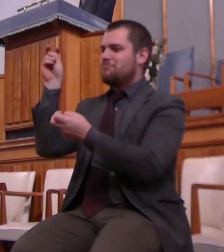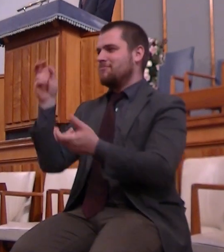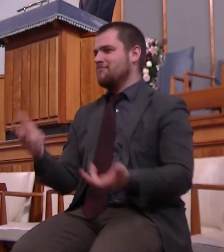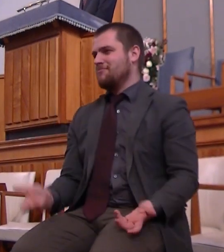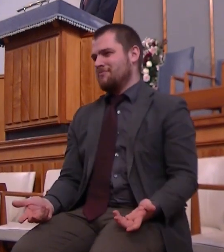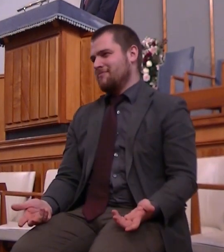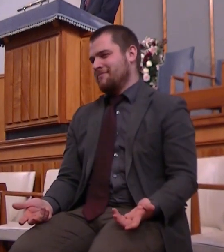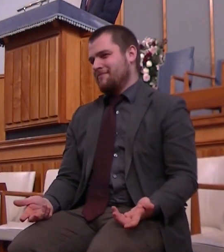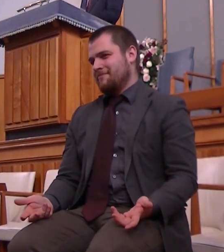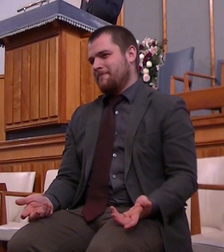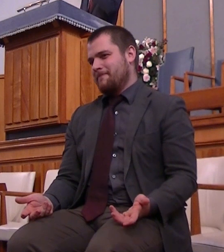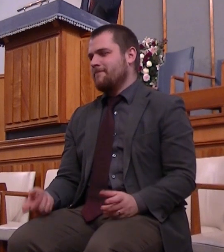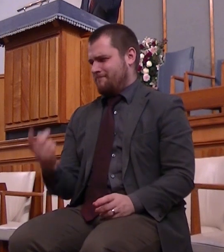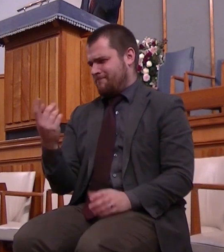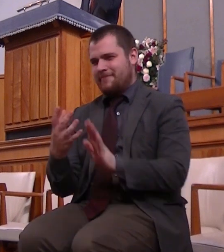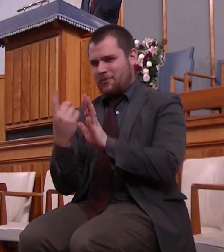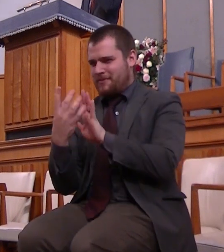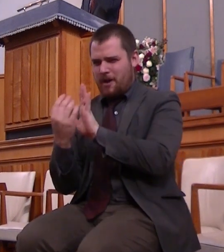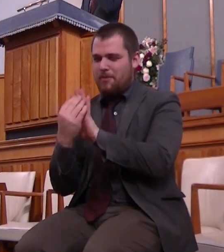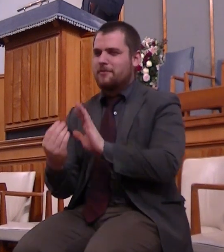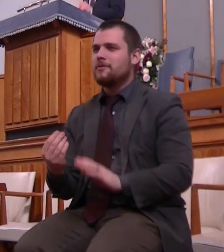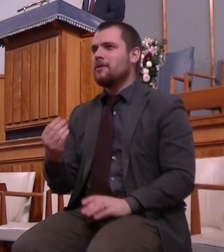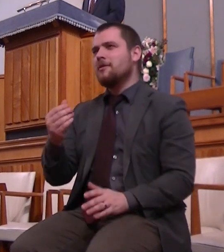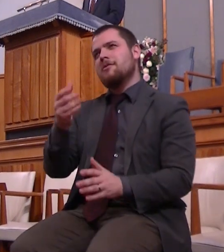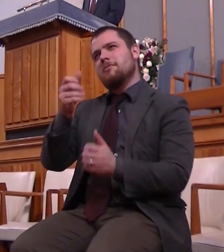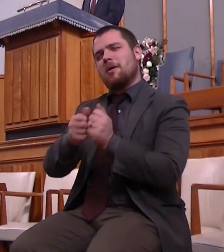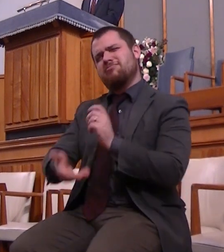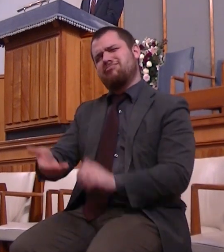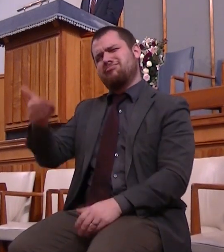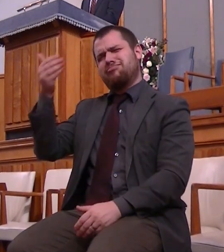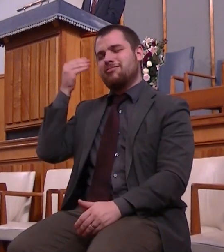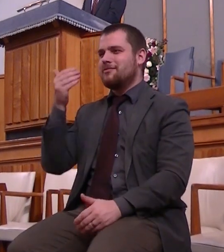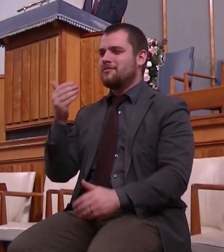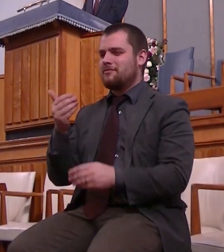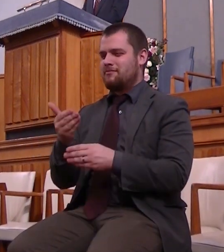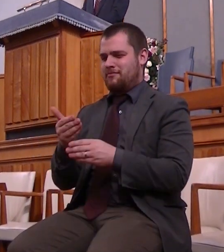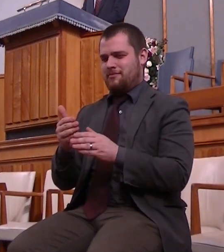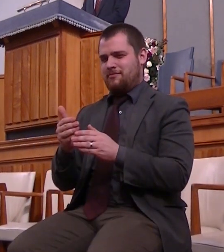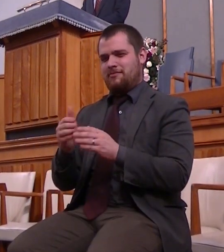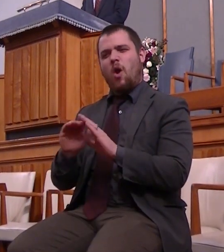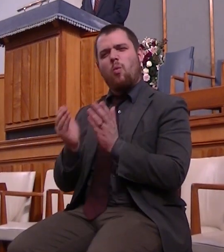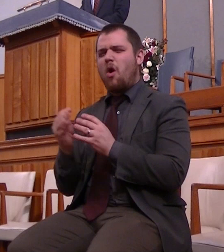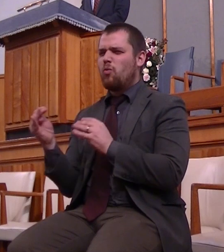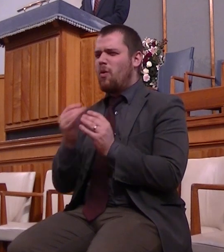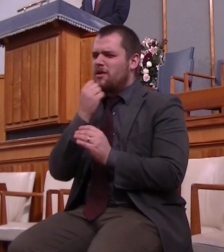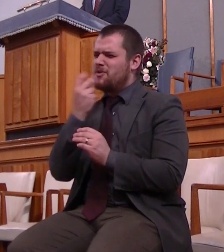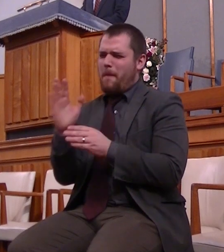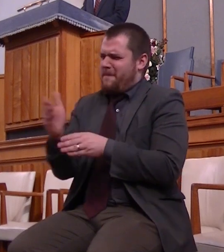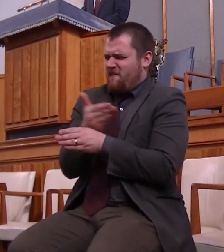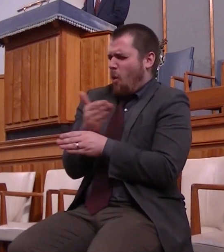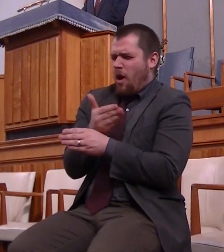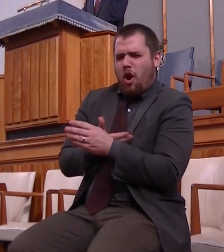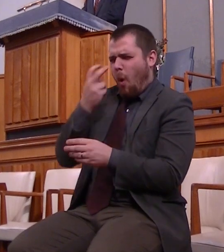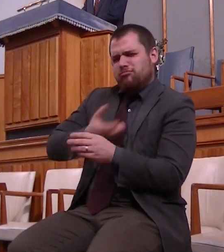World War II of a particular Oxford professor who claimed some command over telepathy,